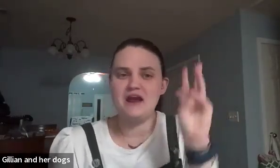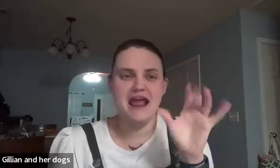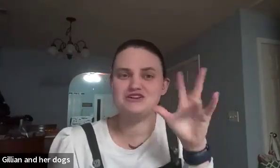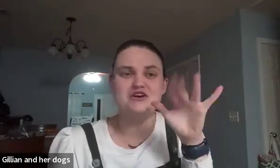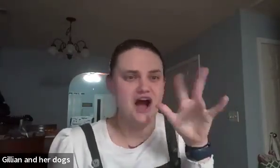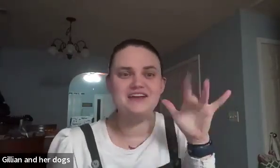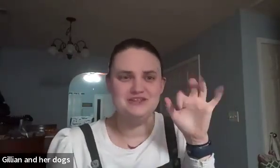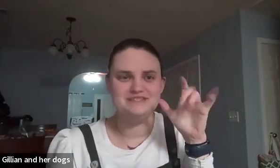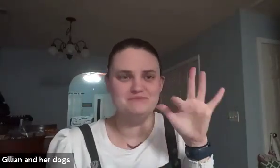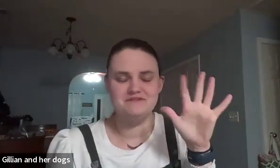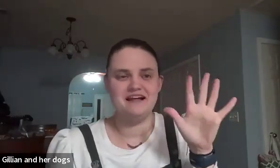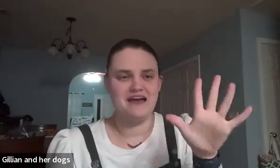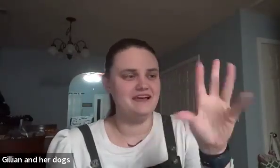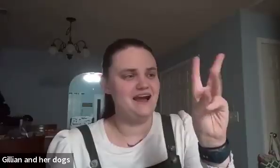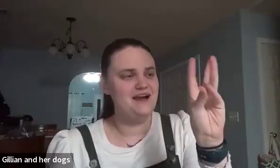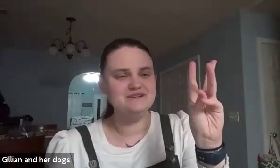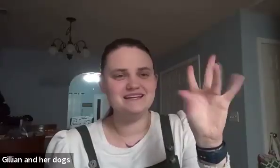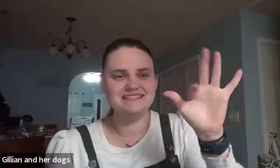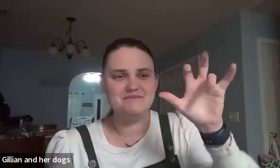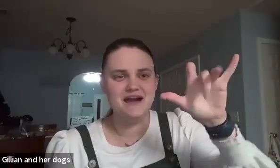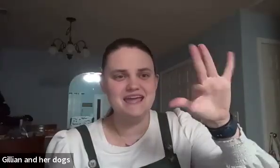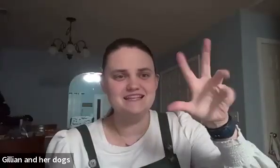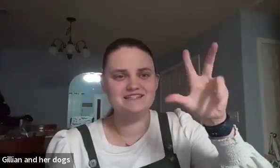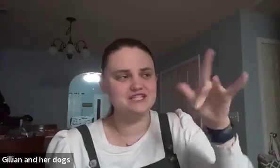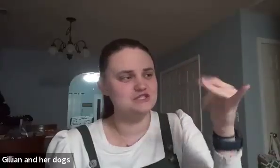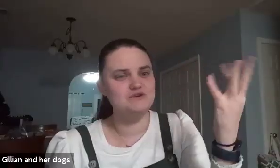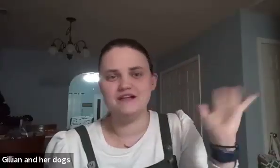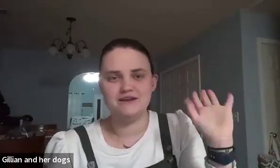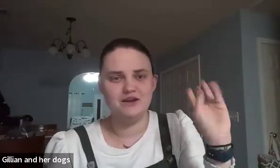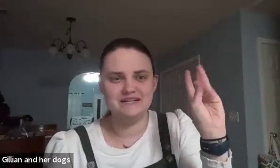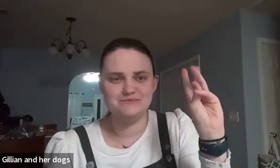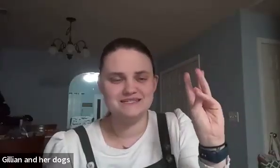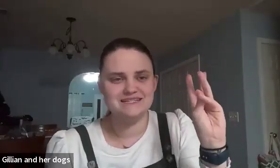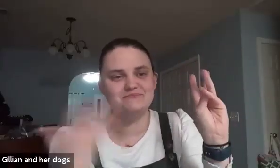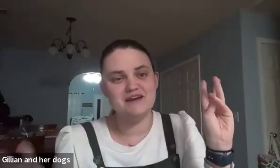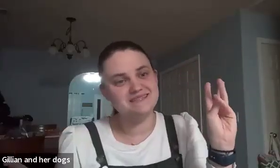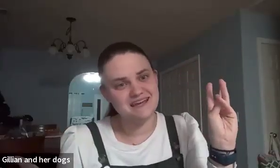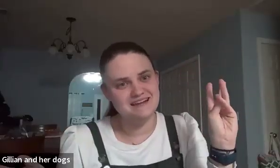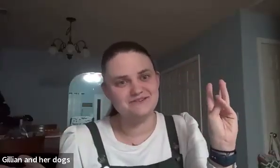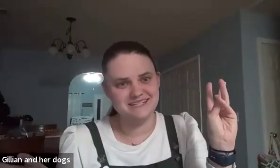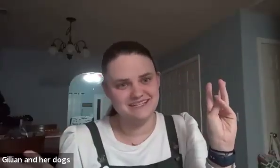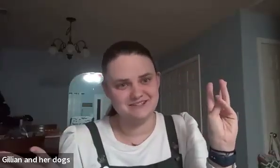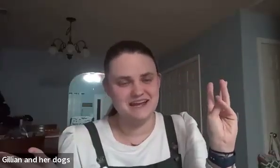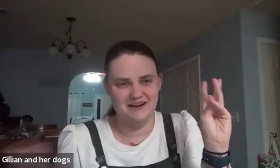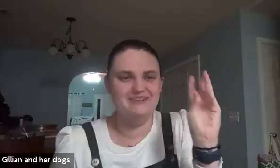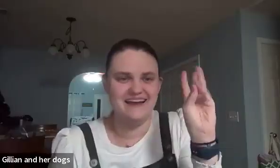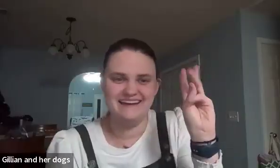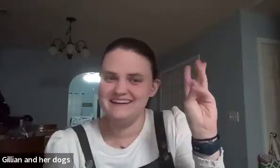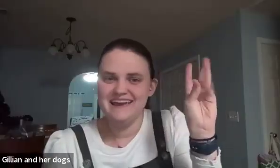your hands are not used to moving like that. Like I almost like to say my hands can just move like nobody's business, but I've been signing for 10 years now. Like